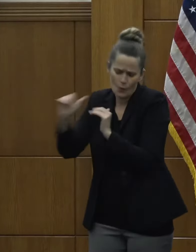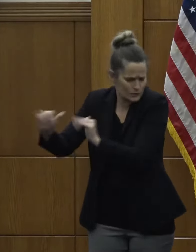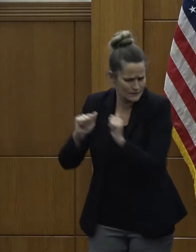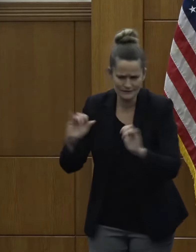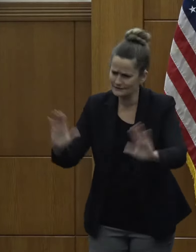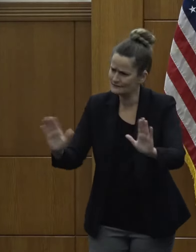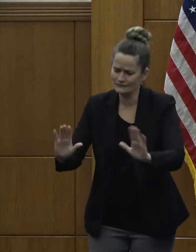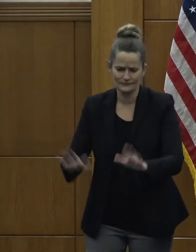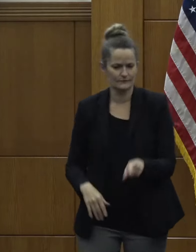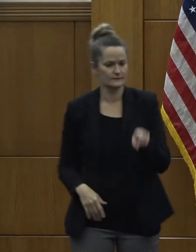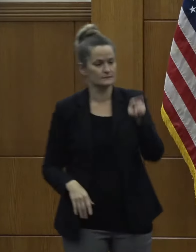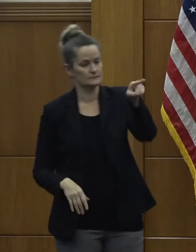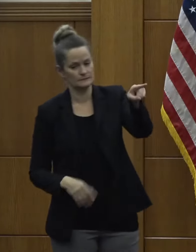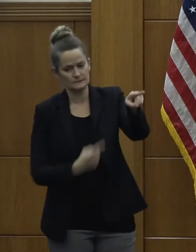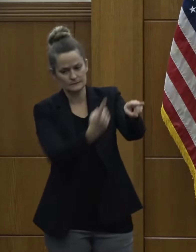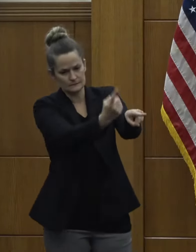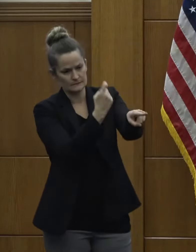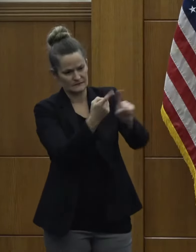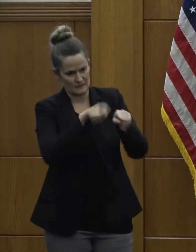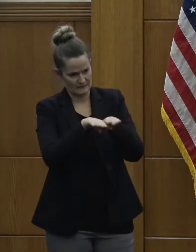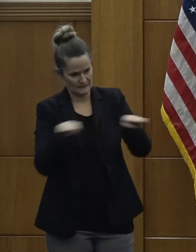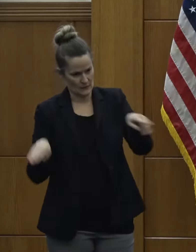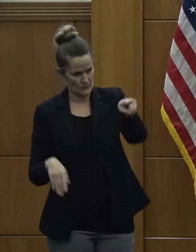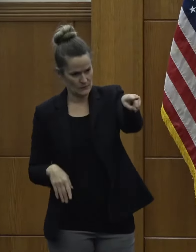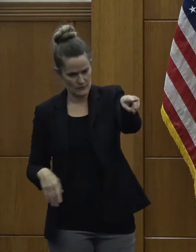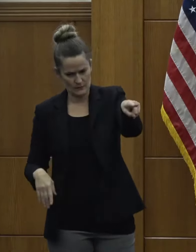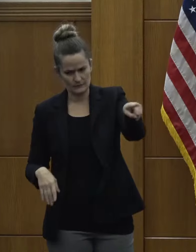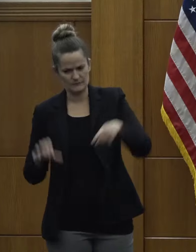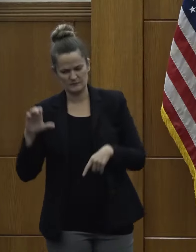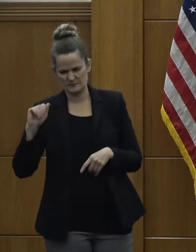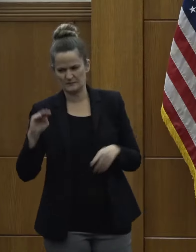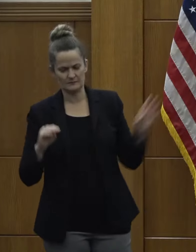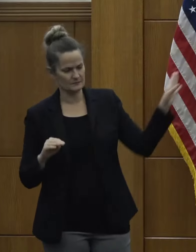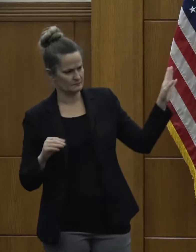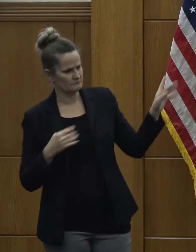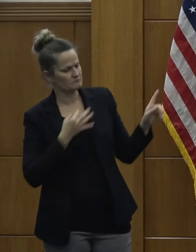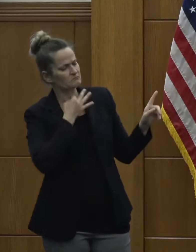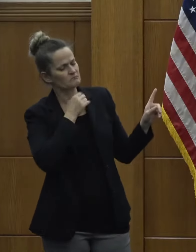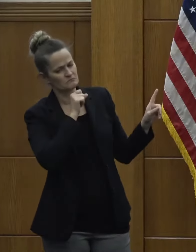Just back to Richmond again, can you give us a sense of just... Thank you.